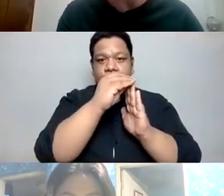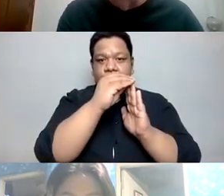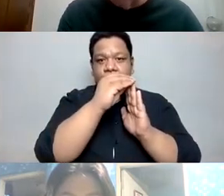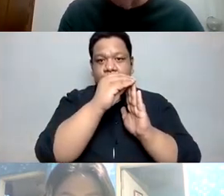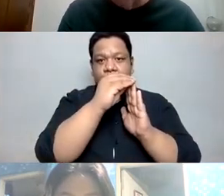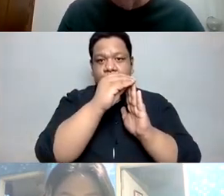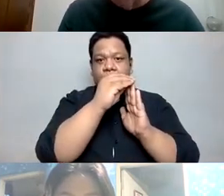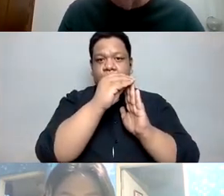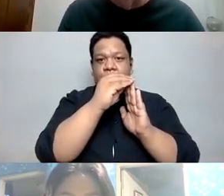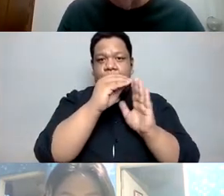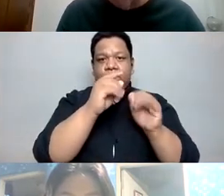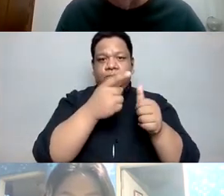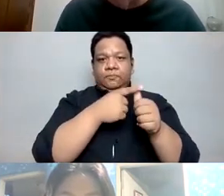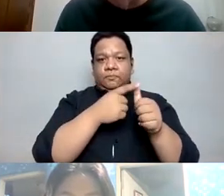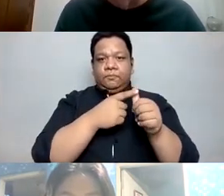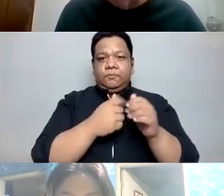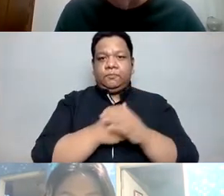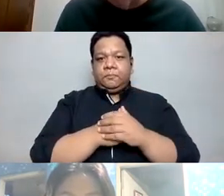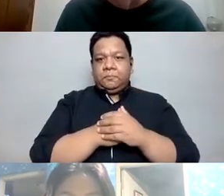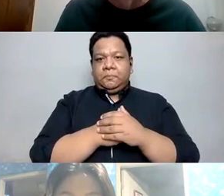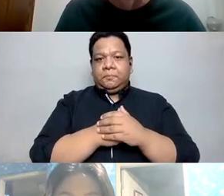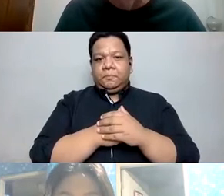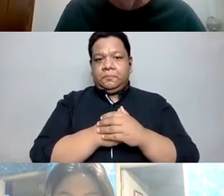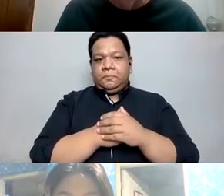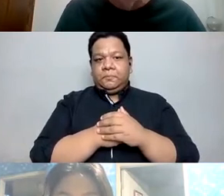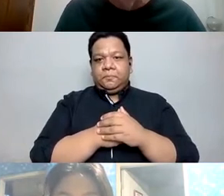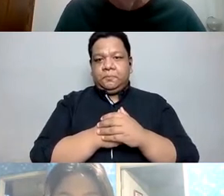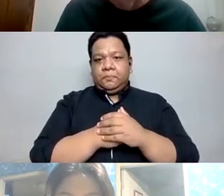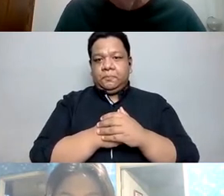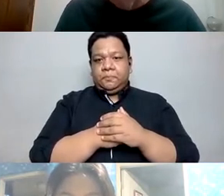move it to the first sign on the list.